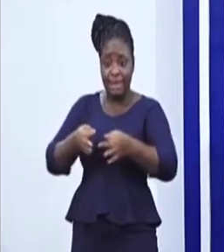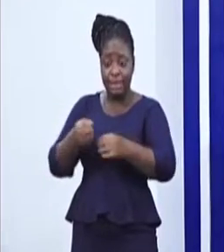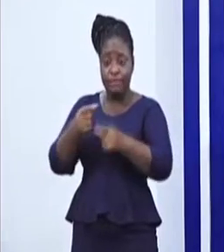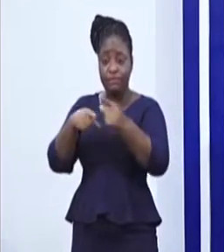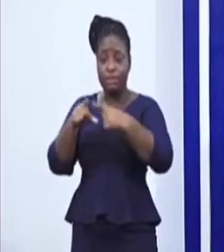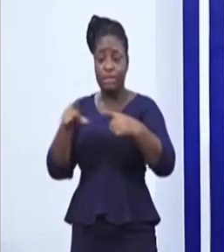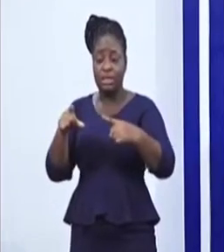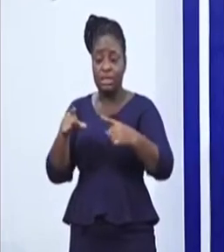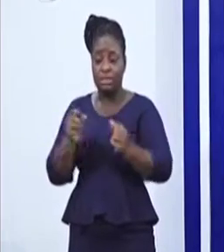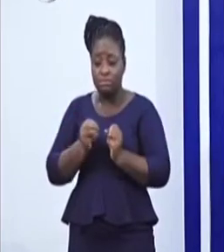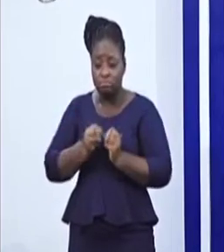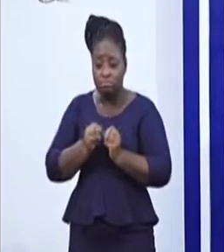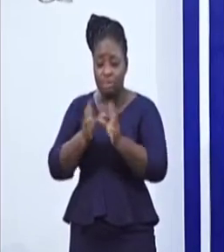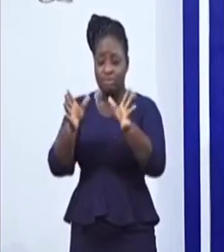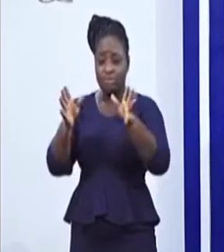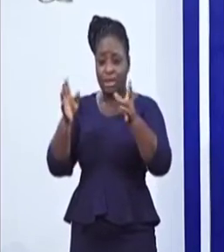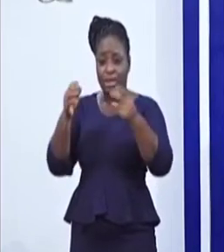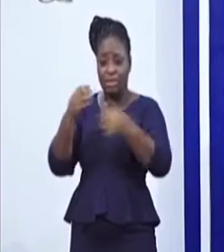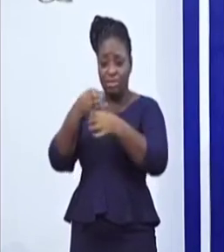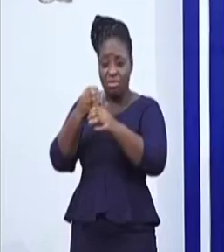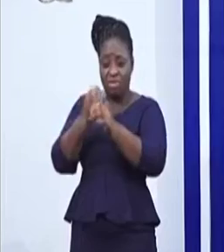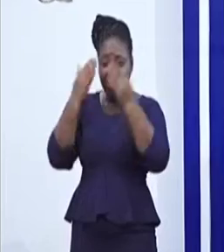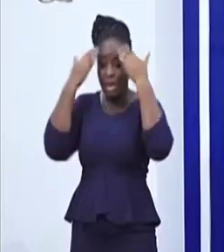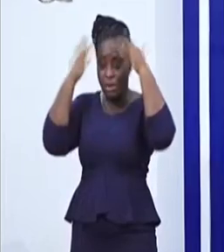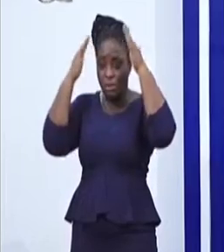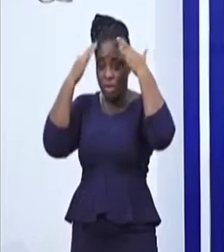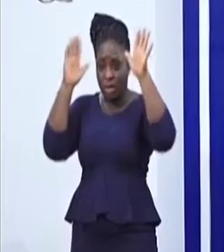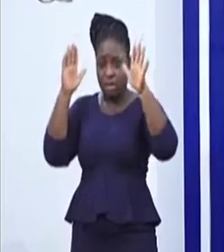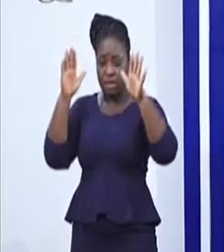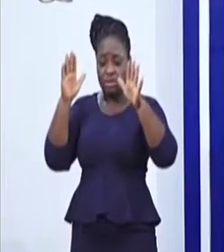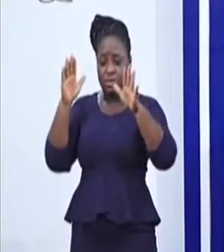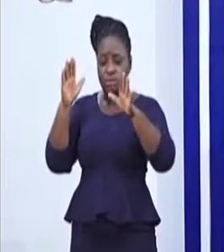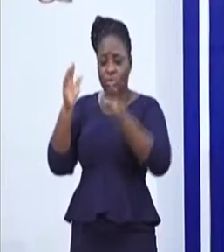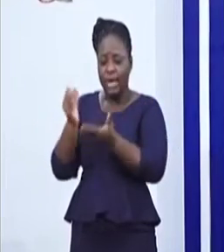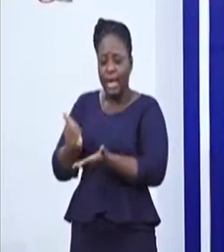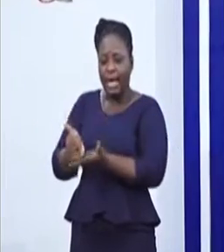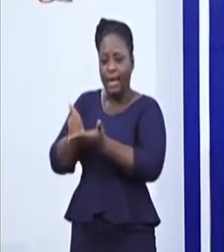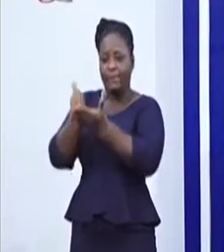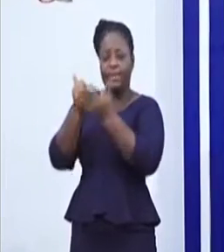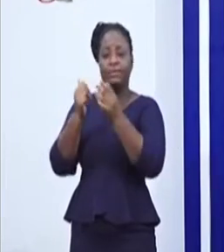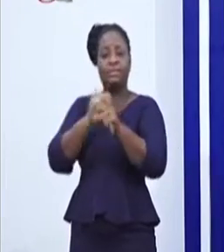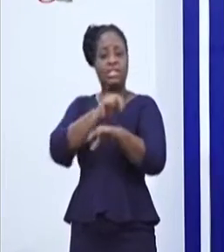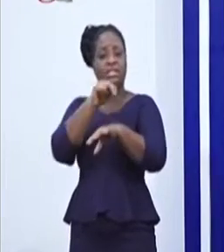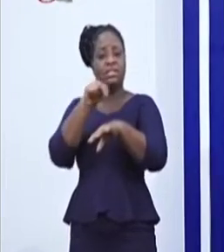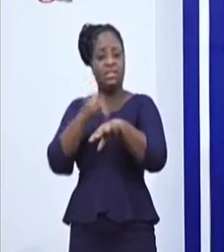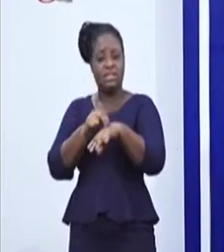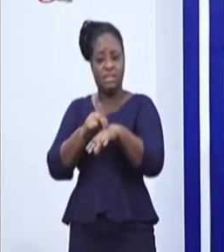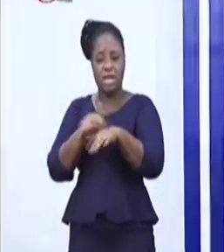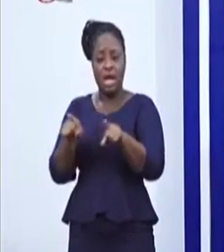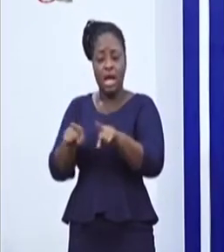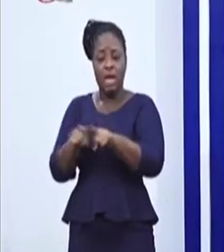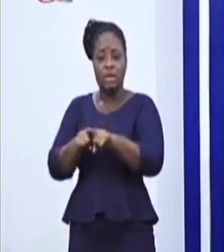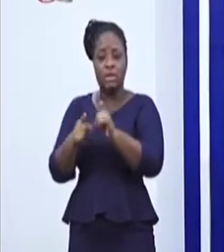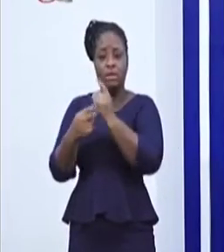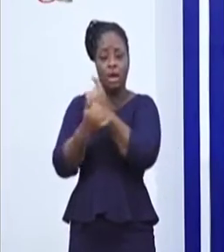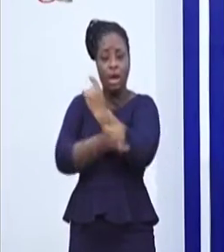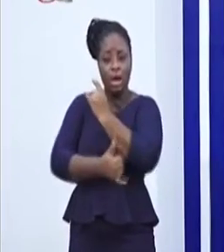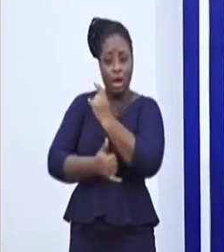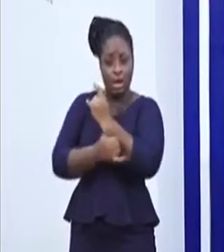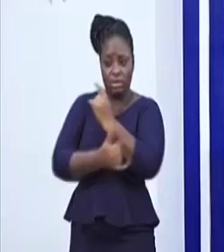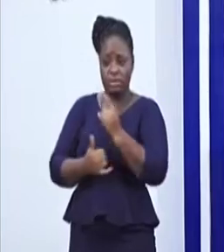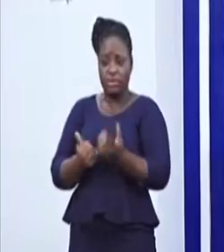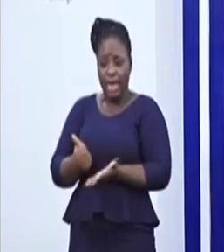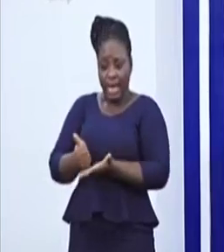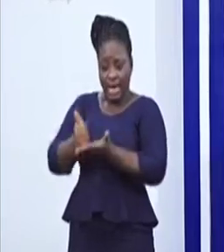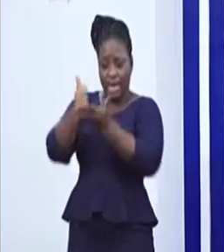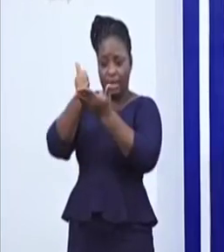dissemination on COVID-19 and to further carry the entire nation along as our country responds